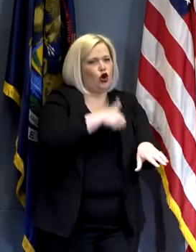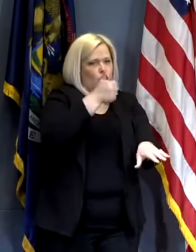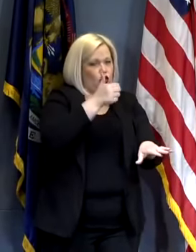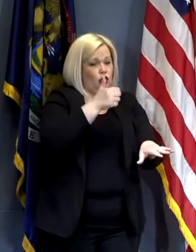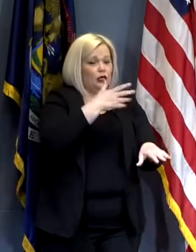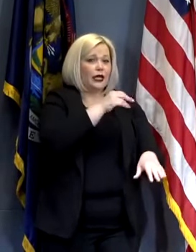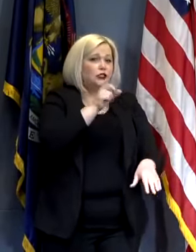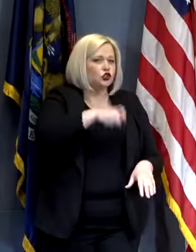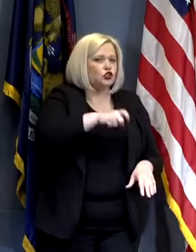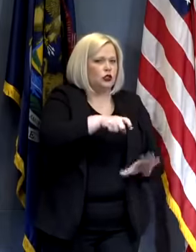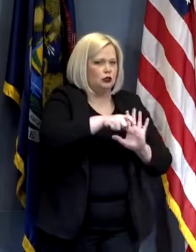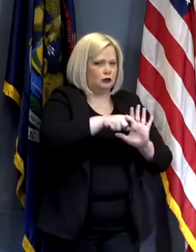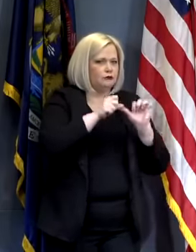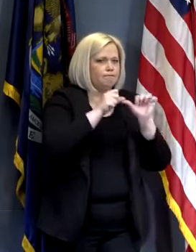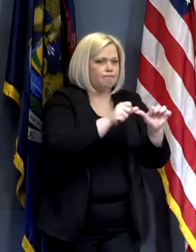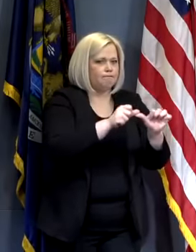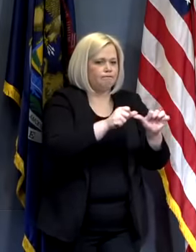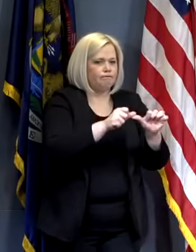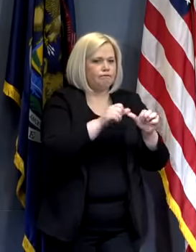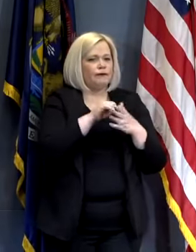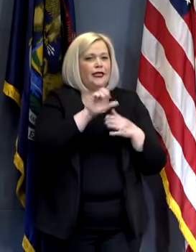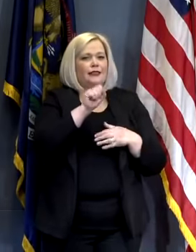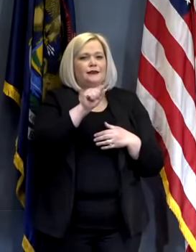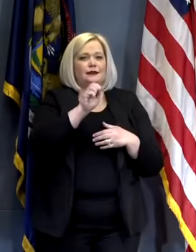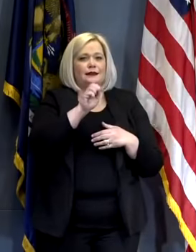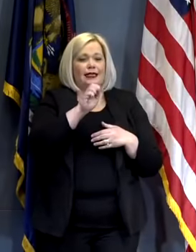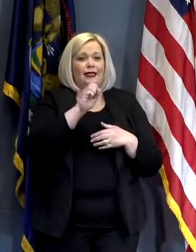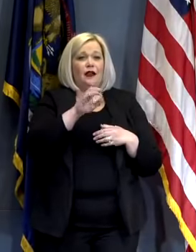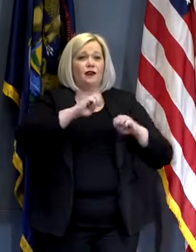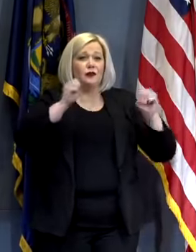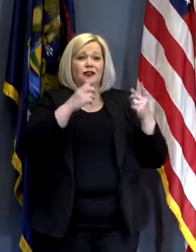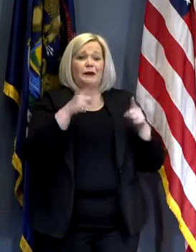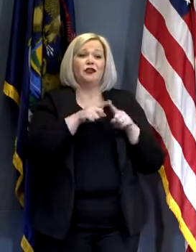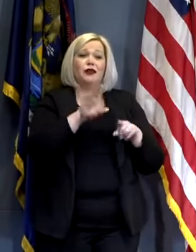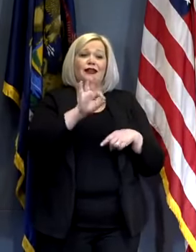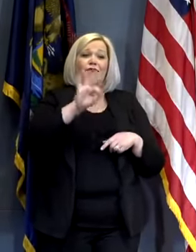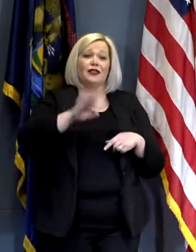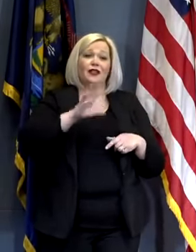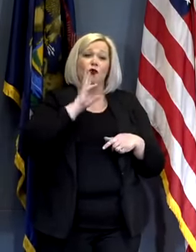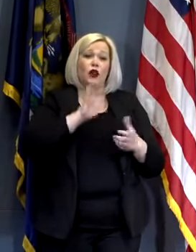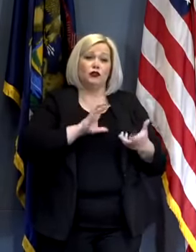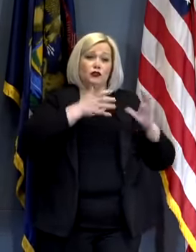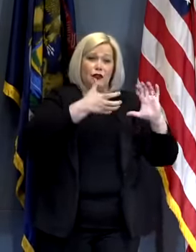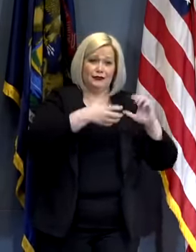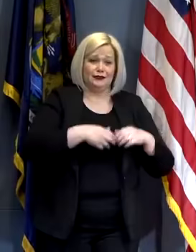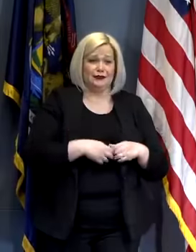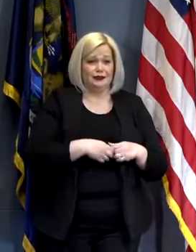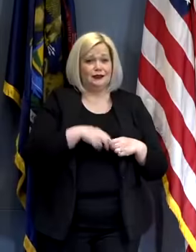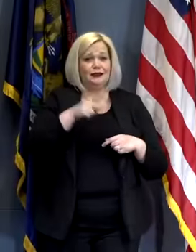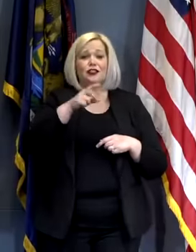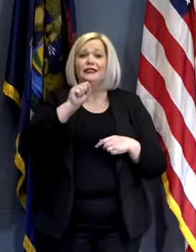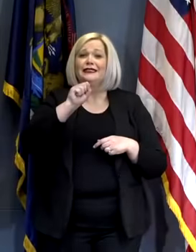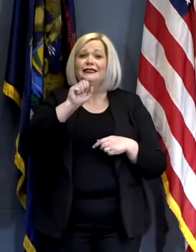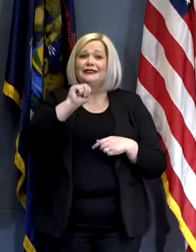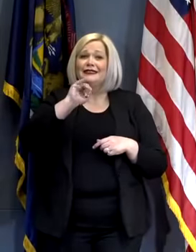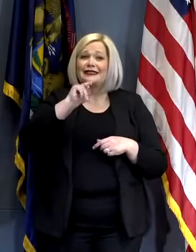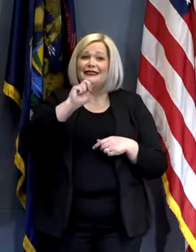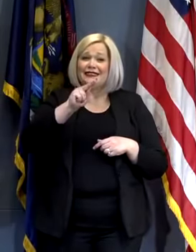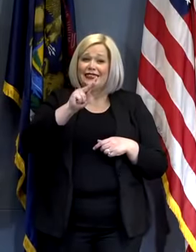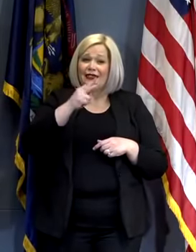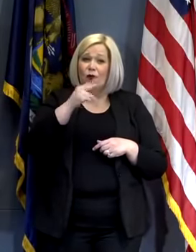it should. We were in a state of emergency during the Flint water crisis. We were in a state of emergency during a sinkhole in